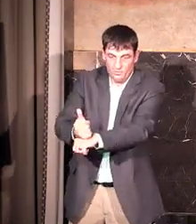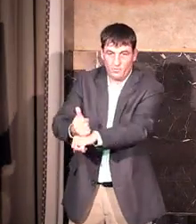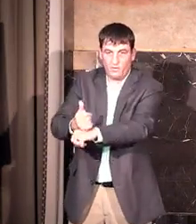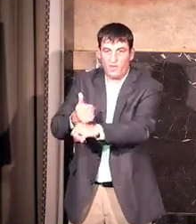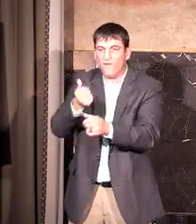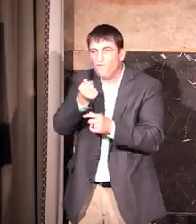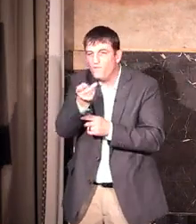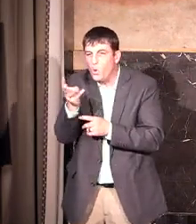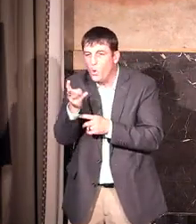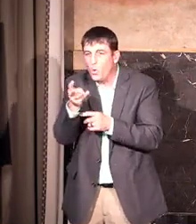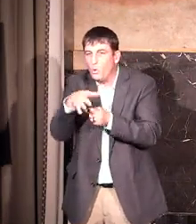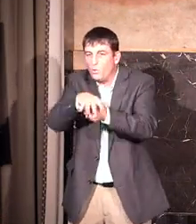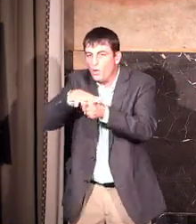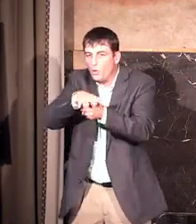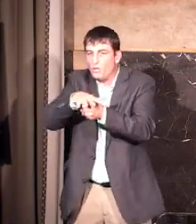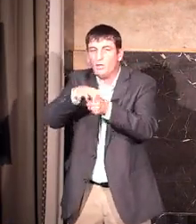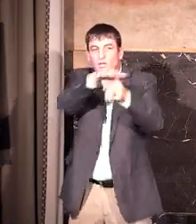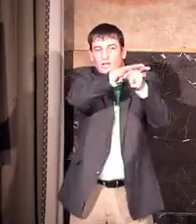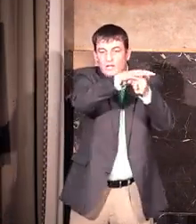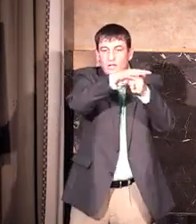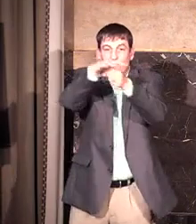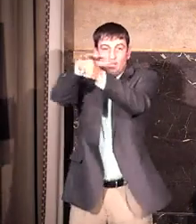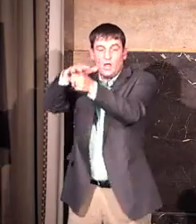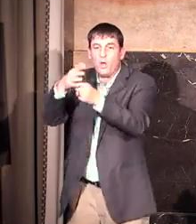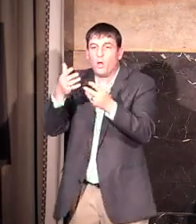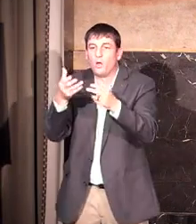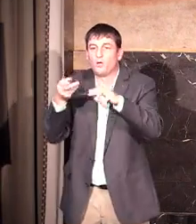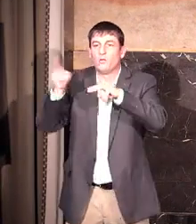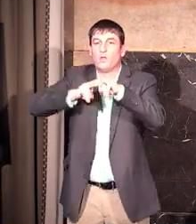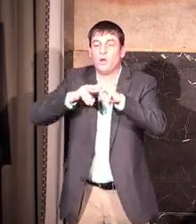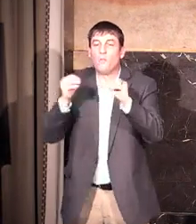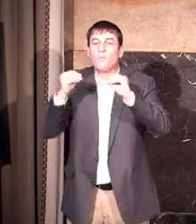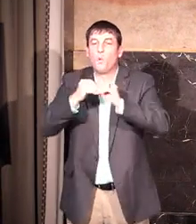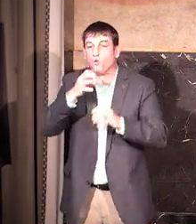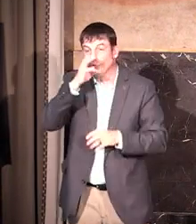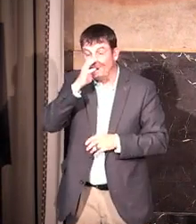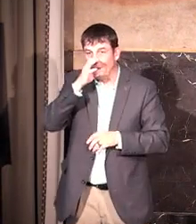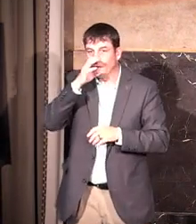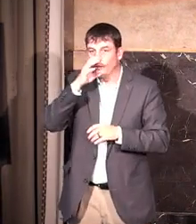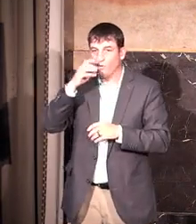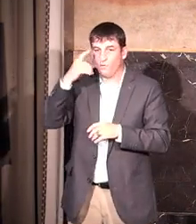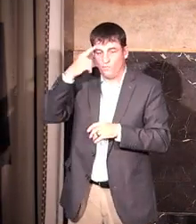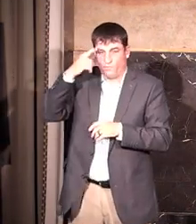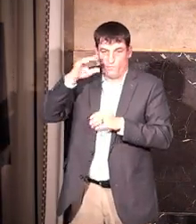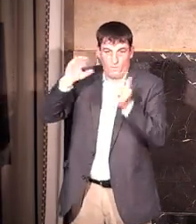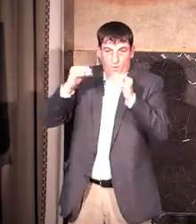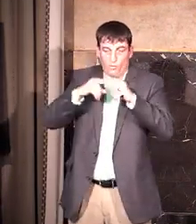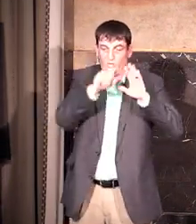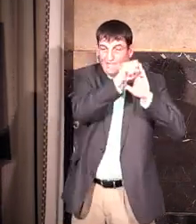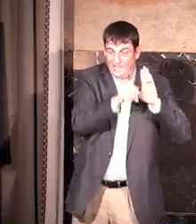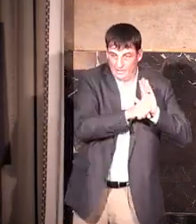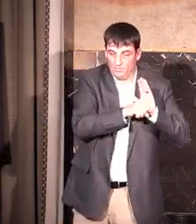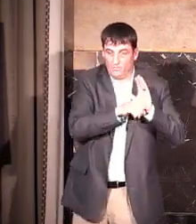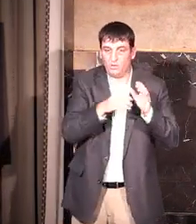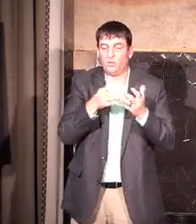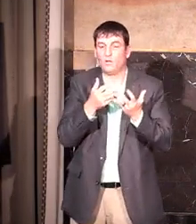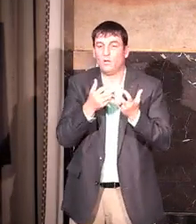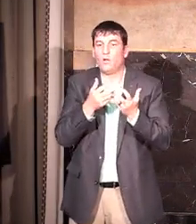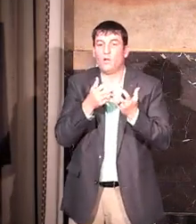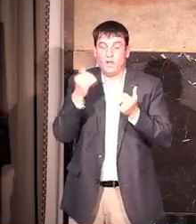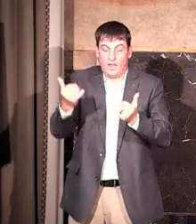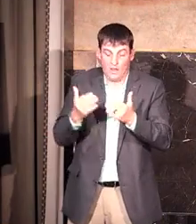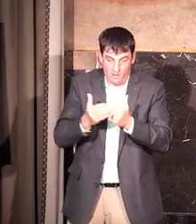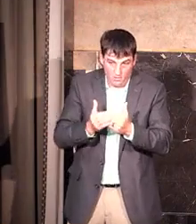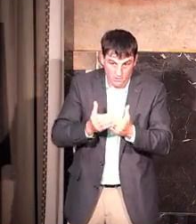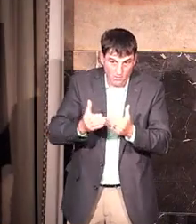that I think have a few orders in place that are maybe even more restrictive for some of these. And then as we move forward, when we get